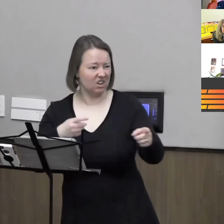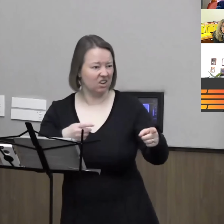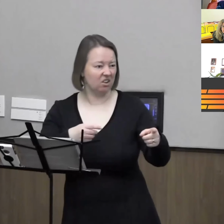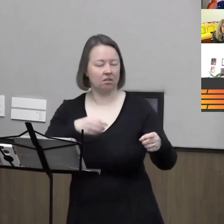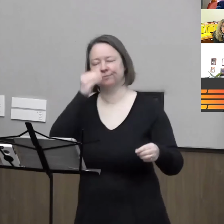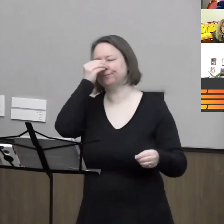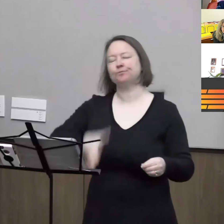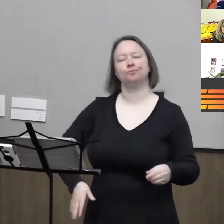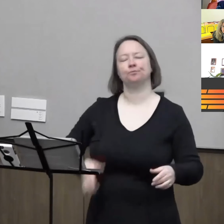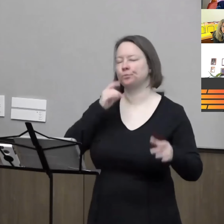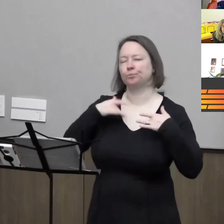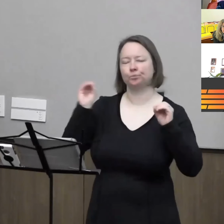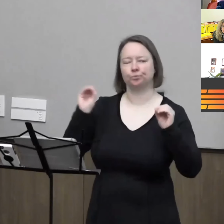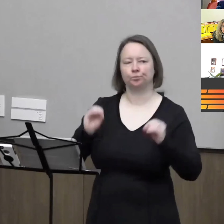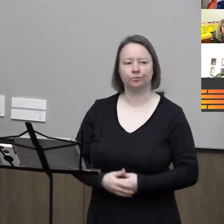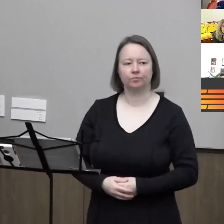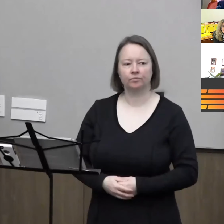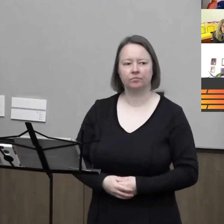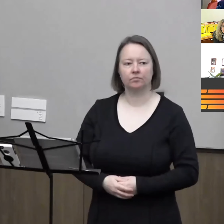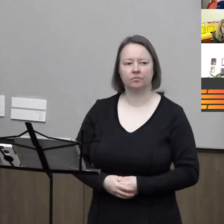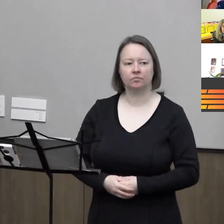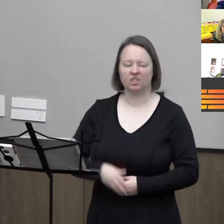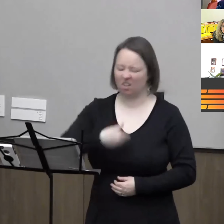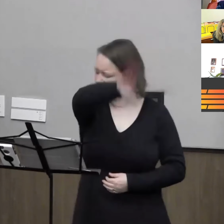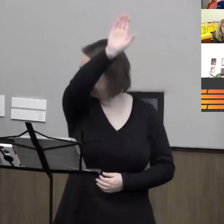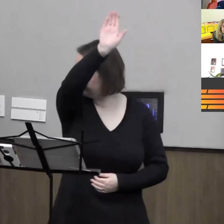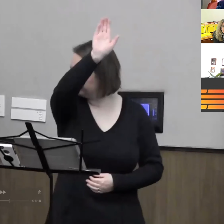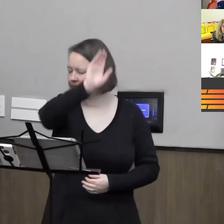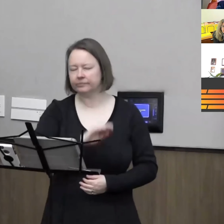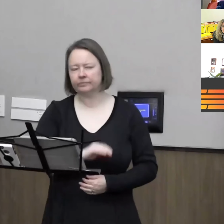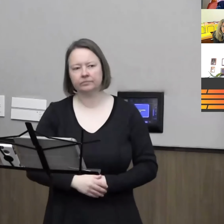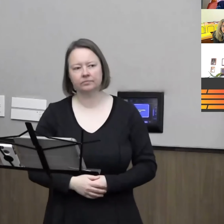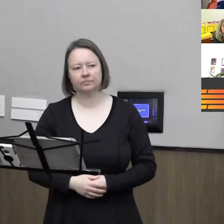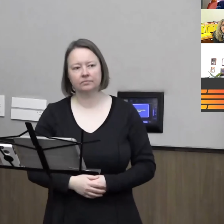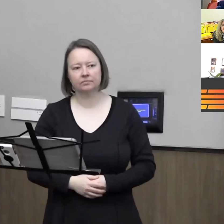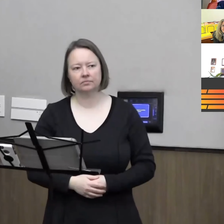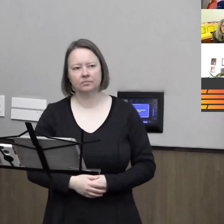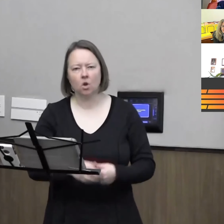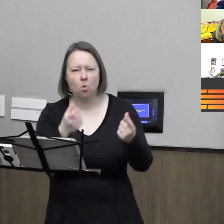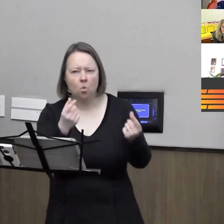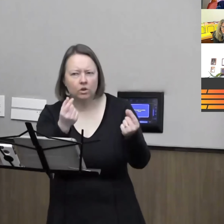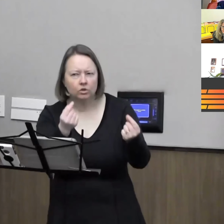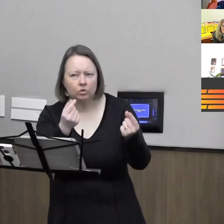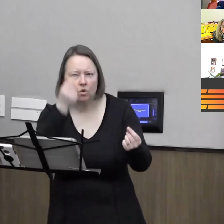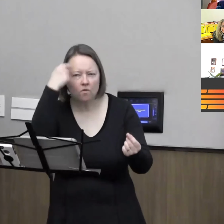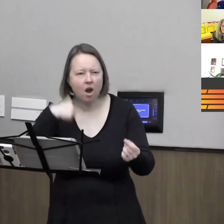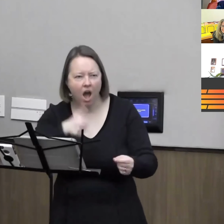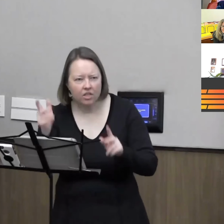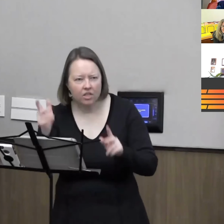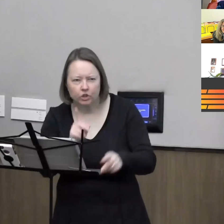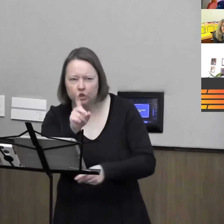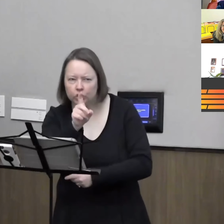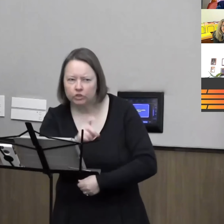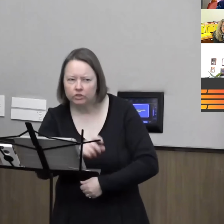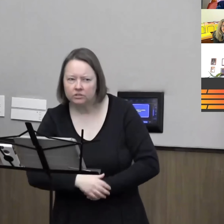concerned about me. So get out of my face. What did you do for